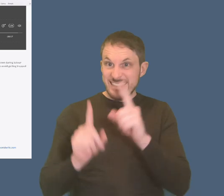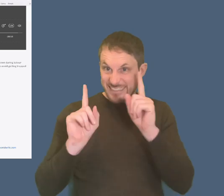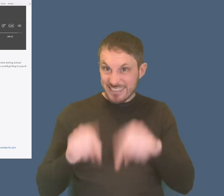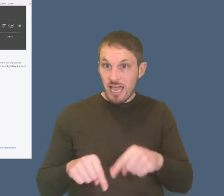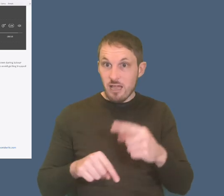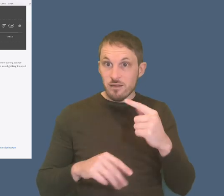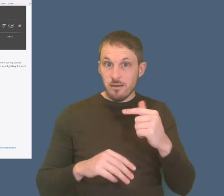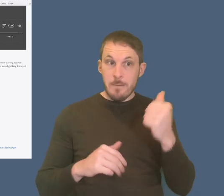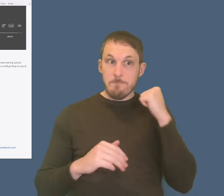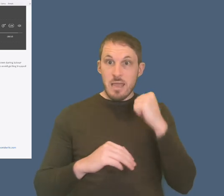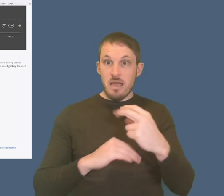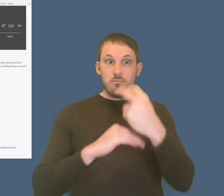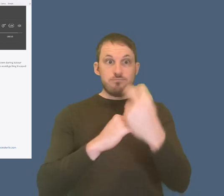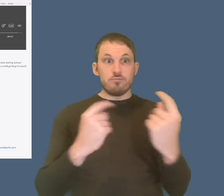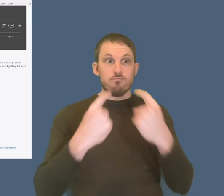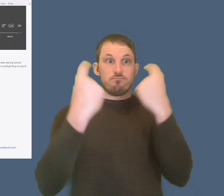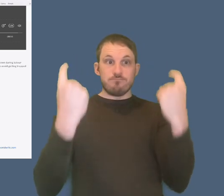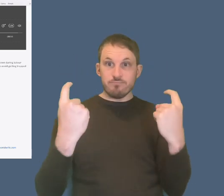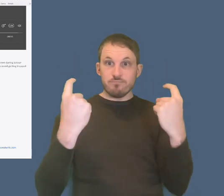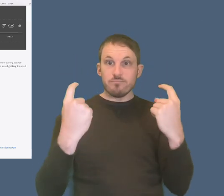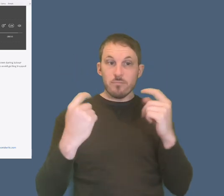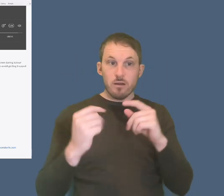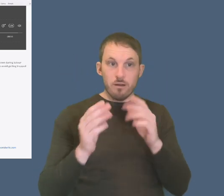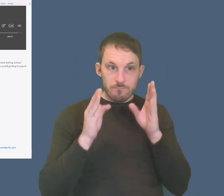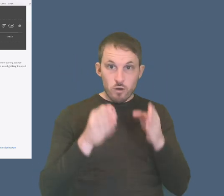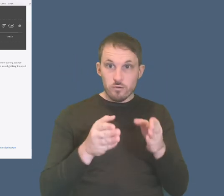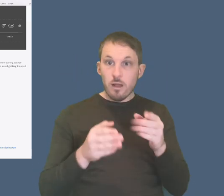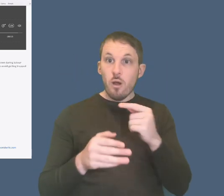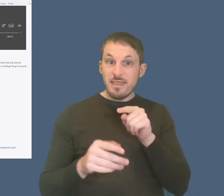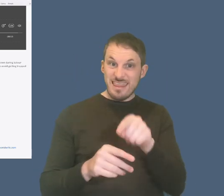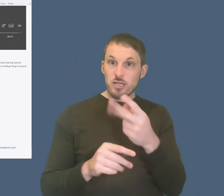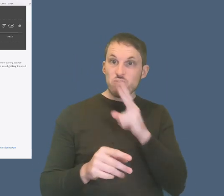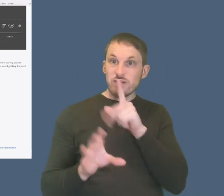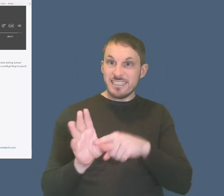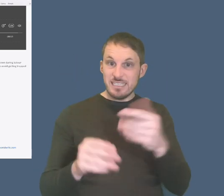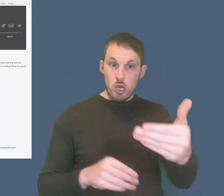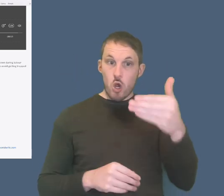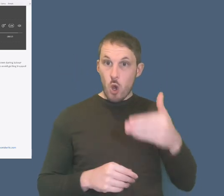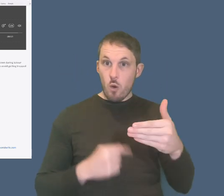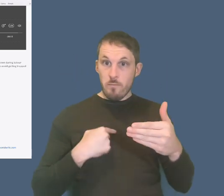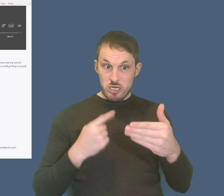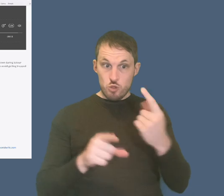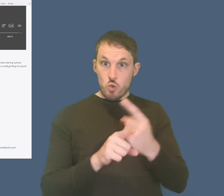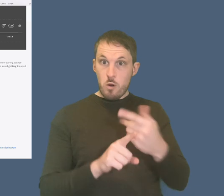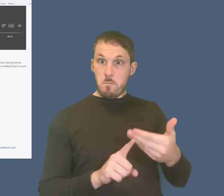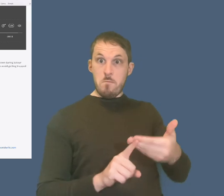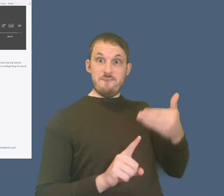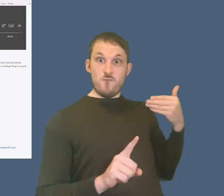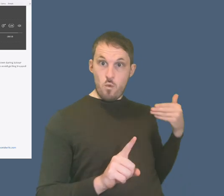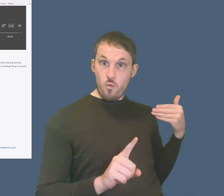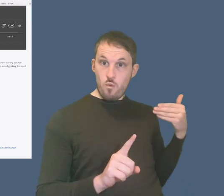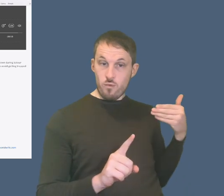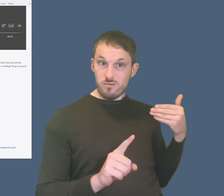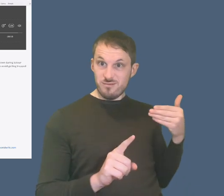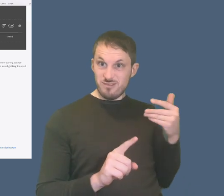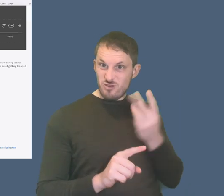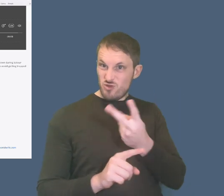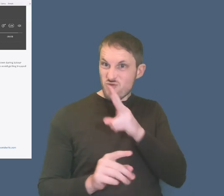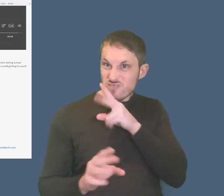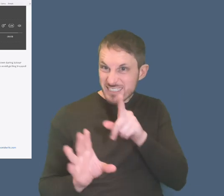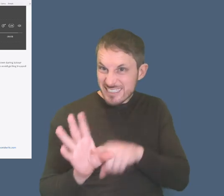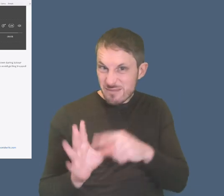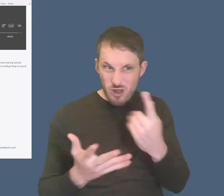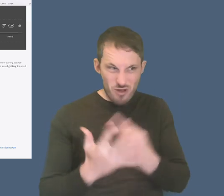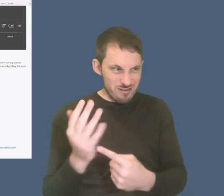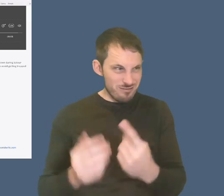going back to a time where obstetricians weren't involved in birth, and that was only about 3 or 4 lifetimes ago.